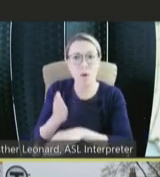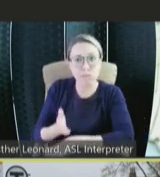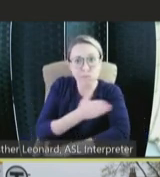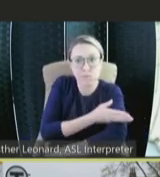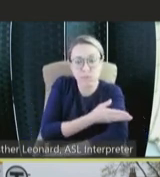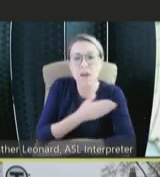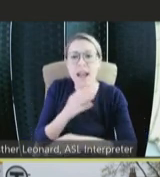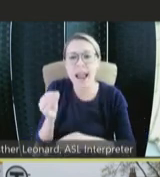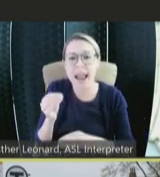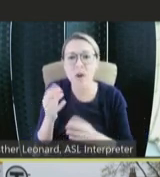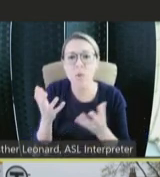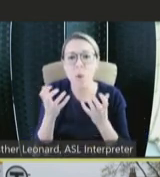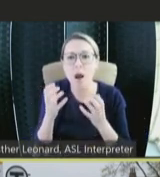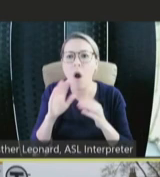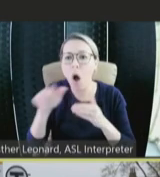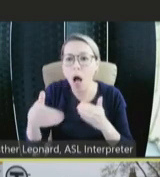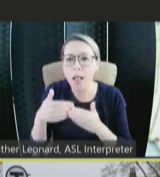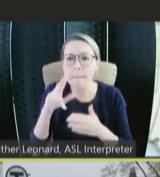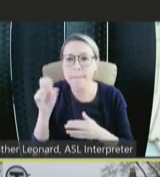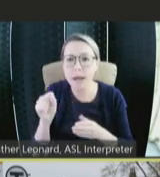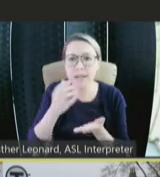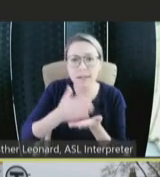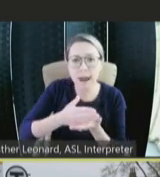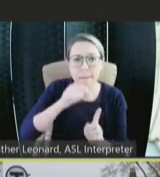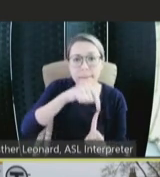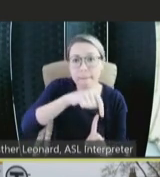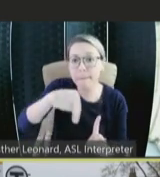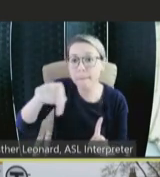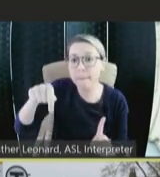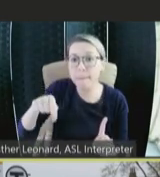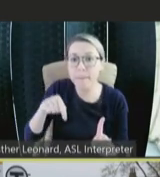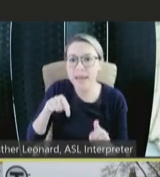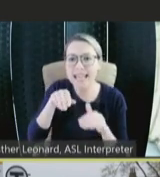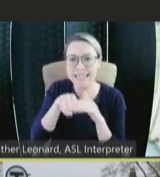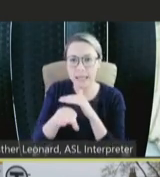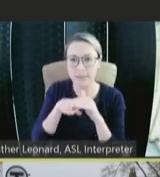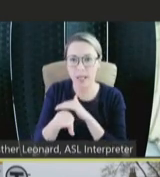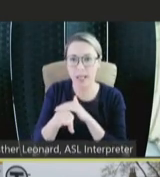ensure that all bus stops in the MTA system are accessible.